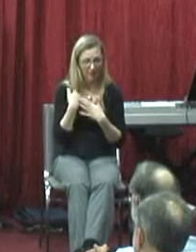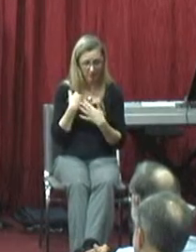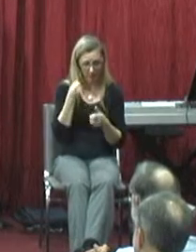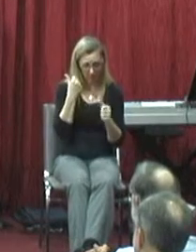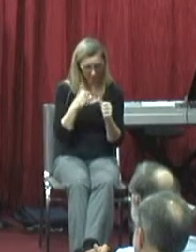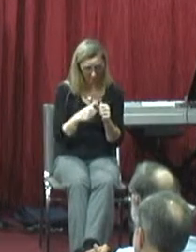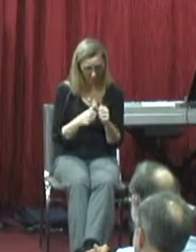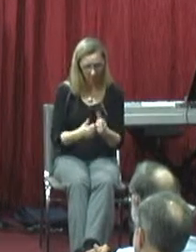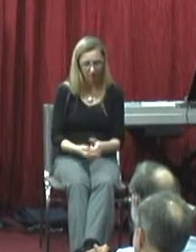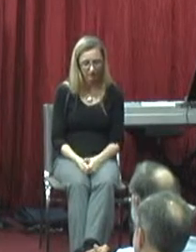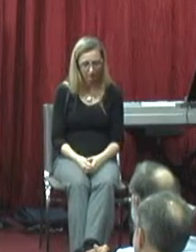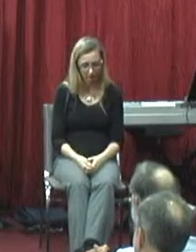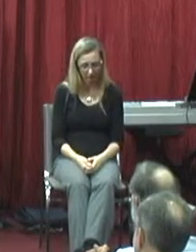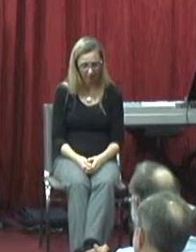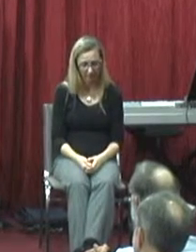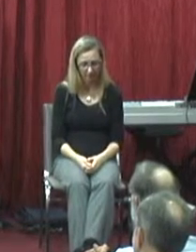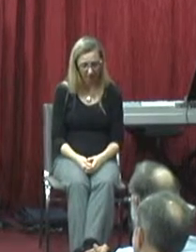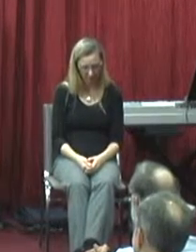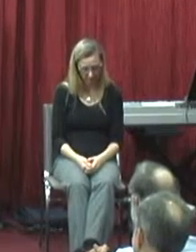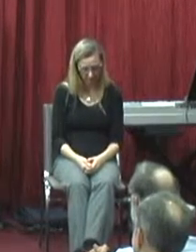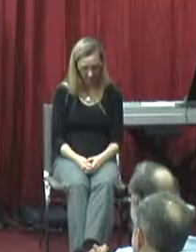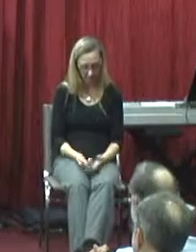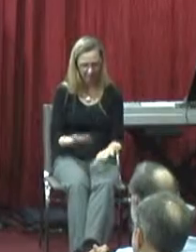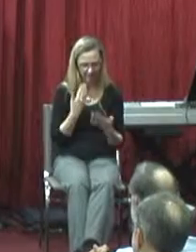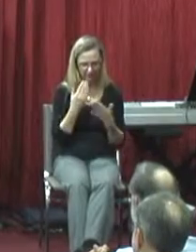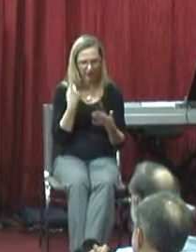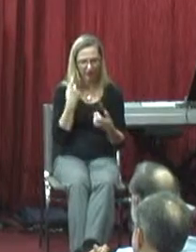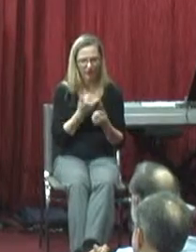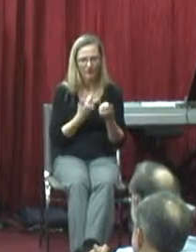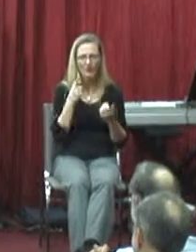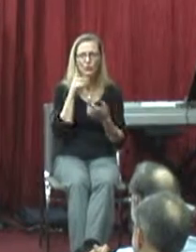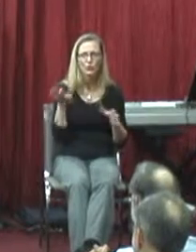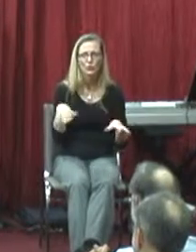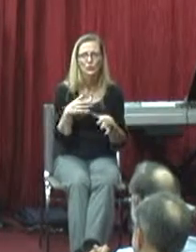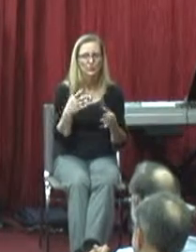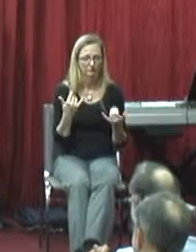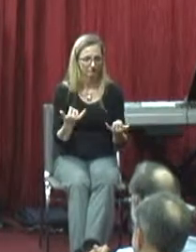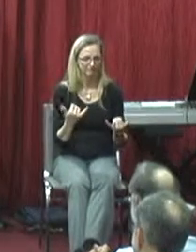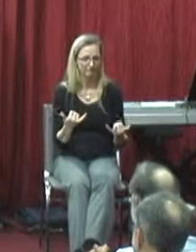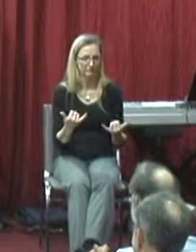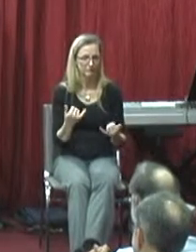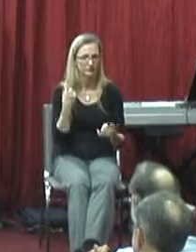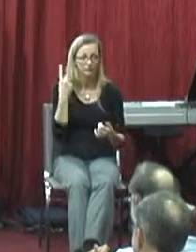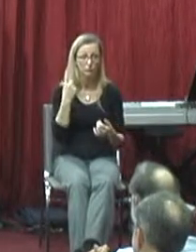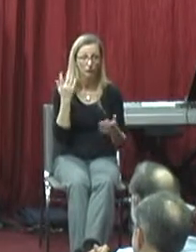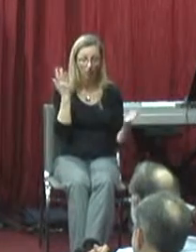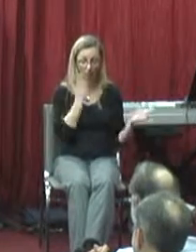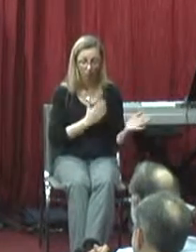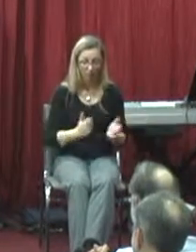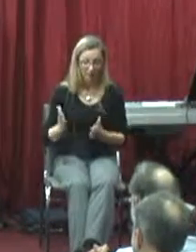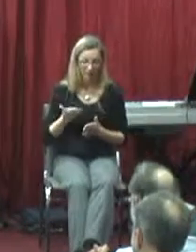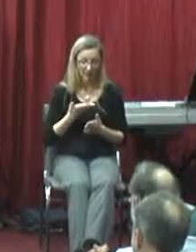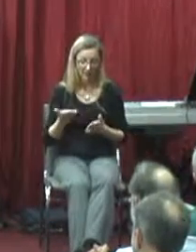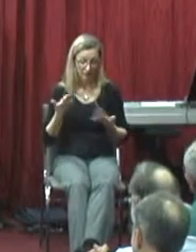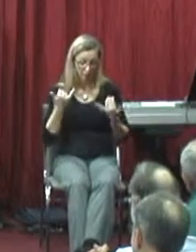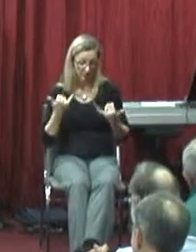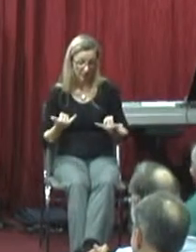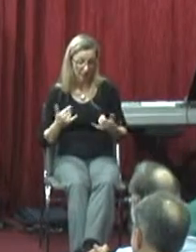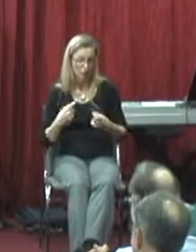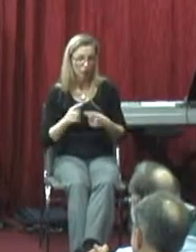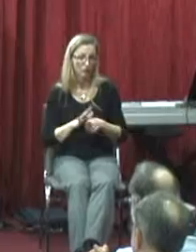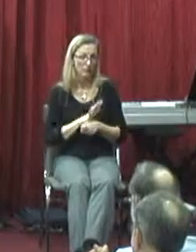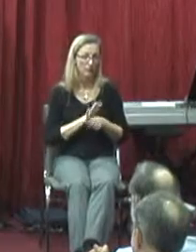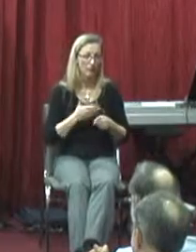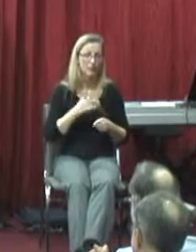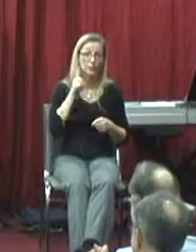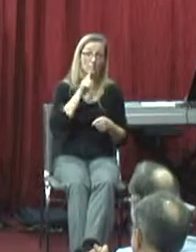God. Thank you for all you are doing in the present, because things are going on. You are arranging things right now to fulfill things